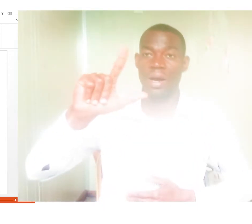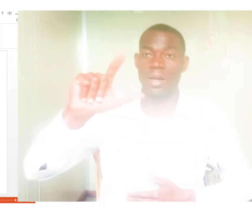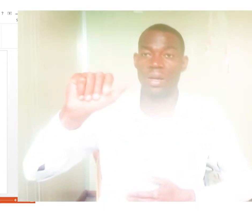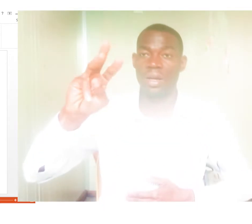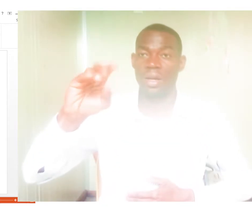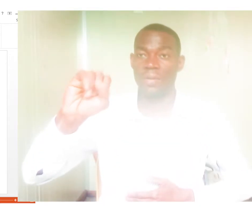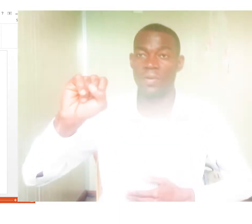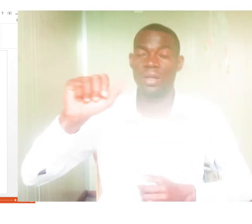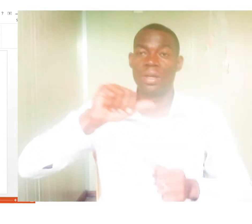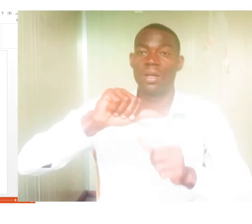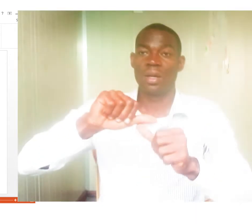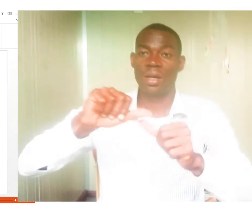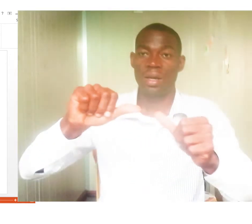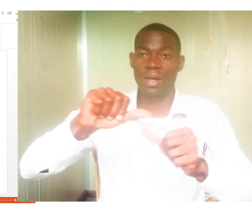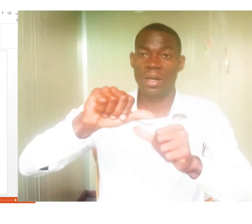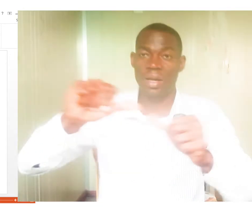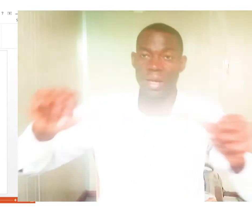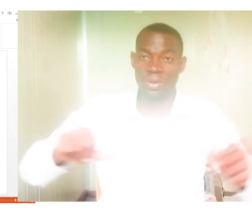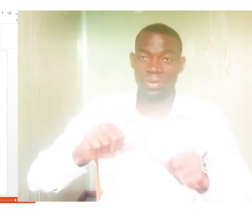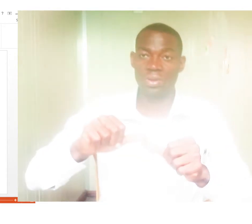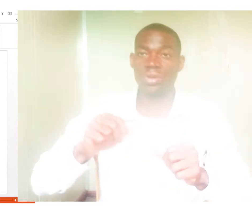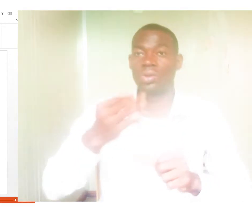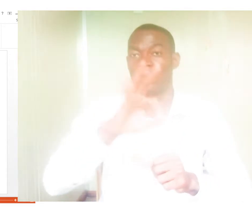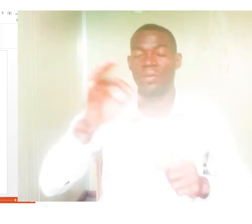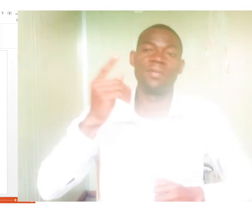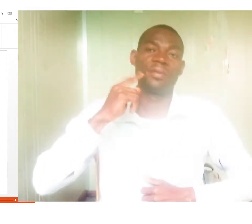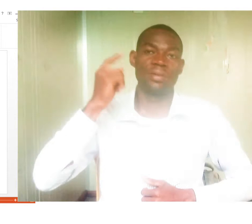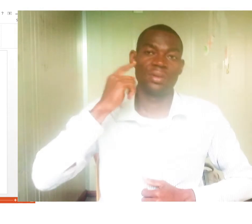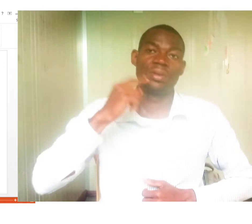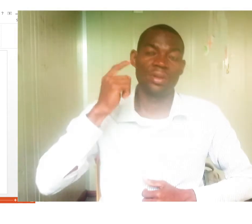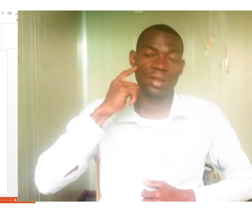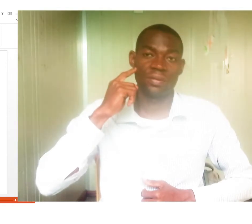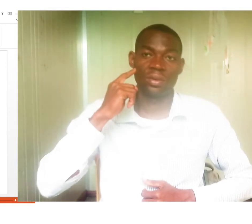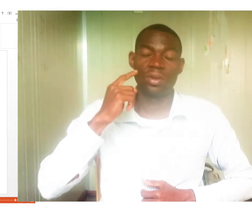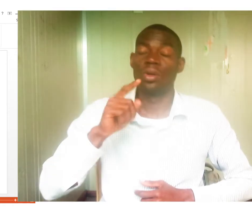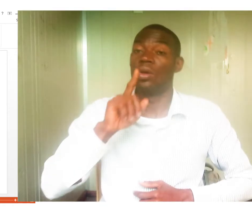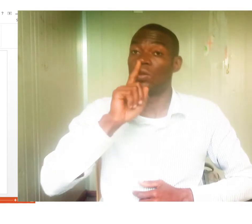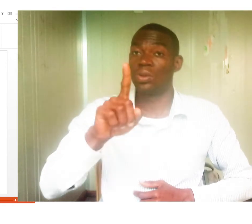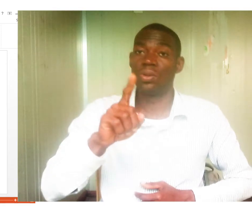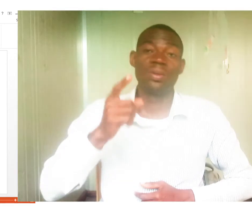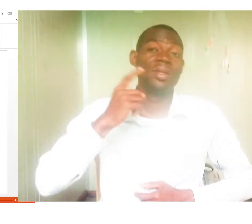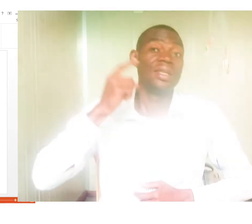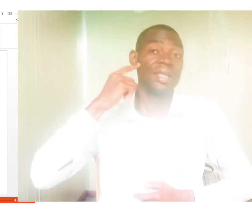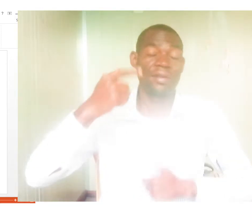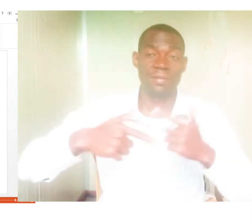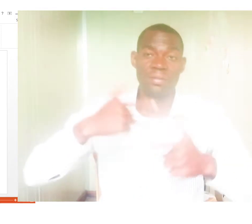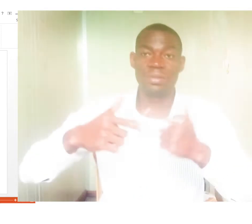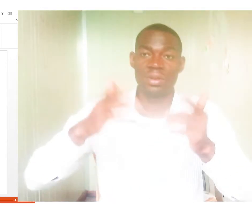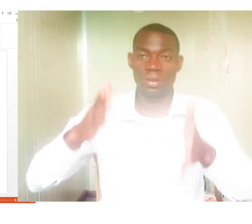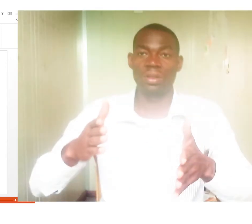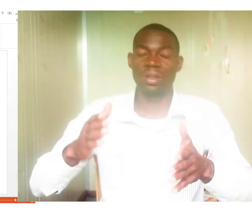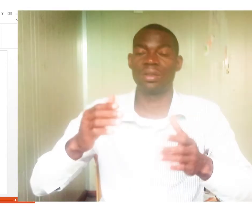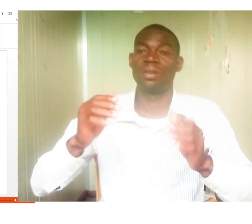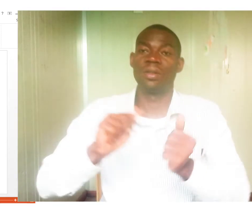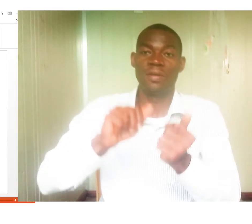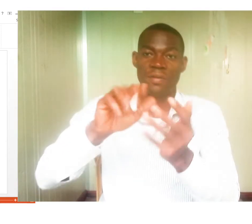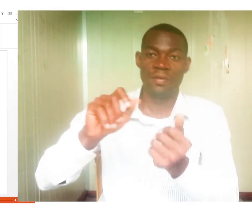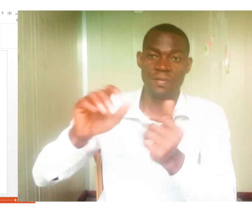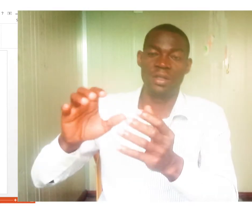Even though we have mannered, deaf signers are still facing communication challenges at the moment.